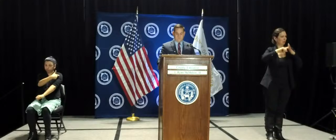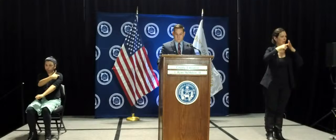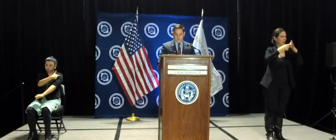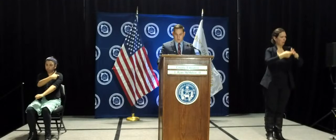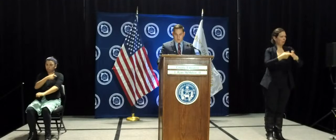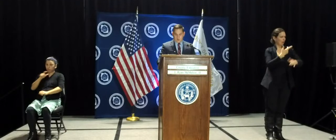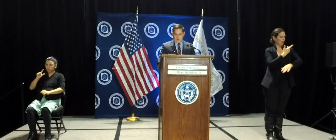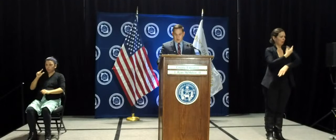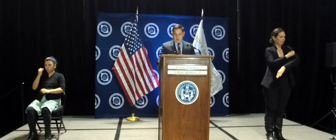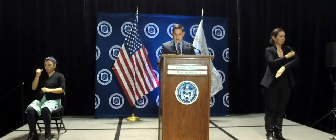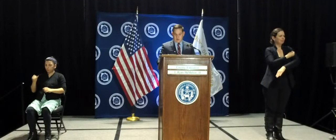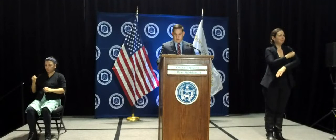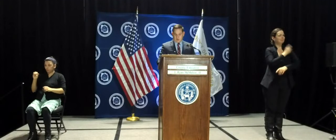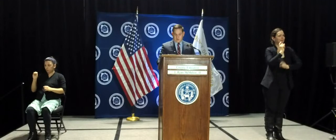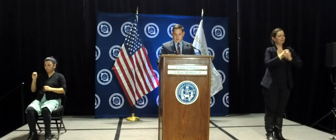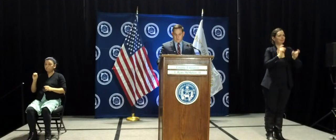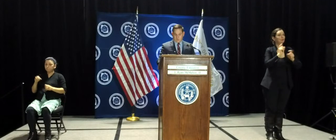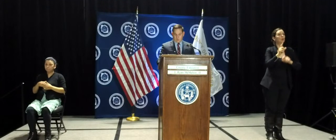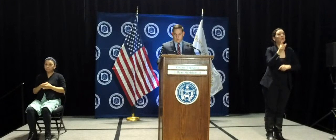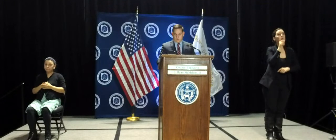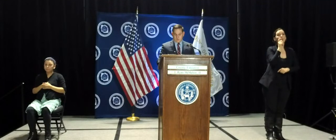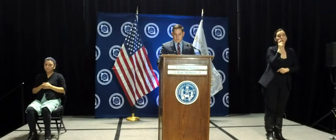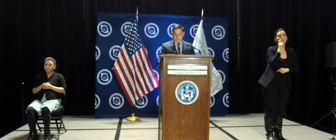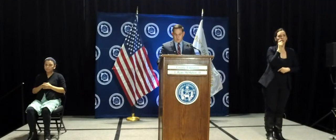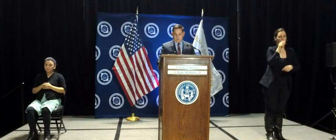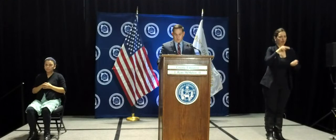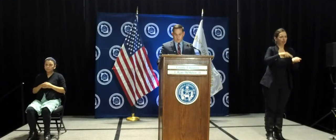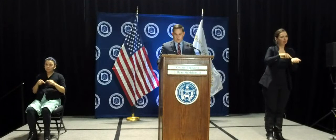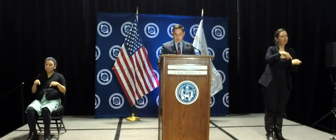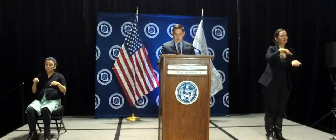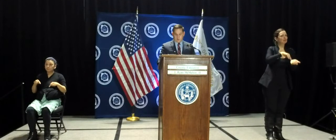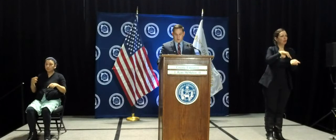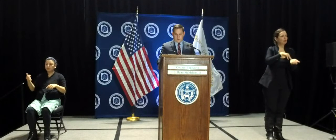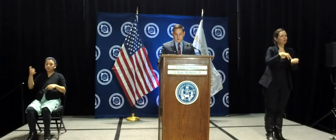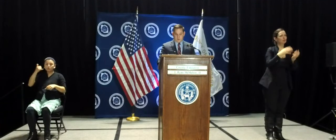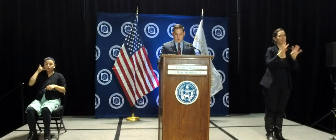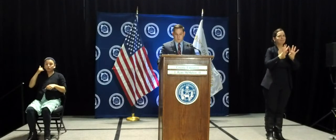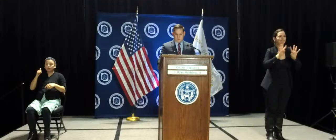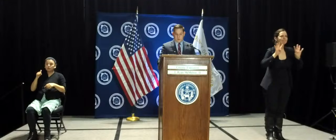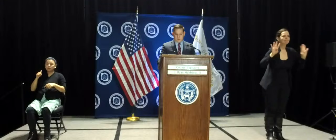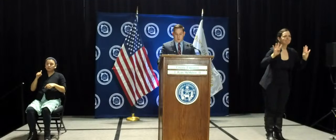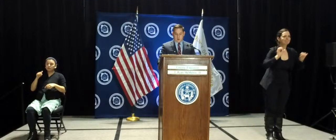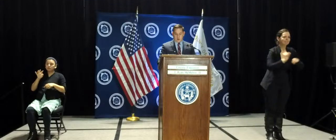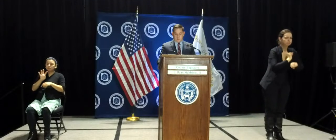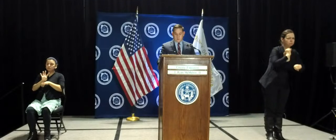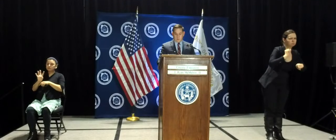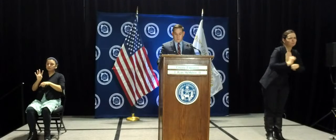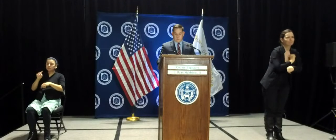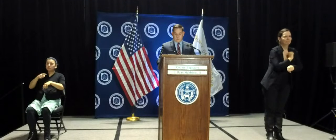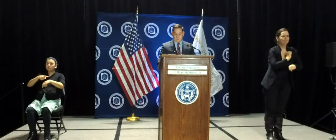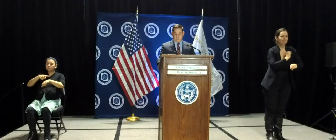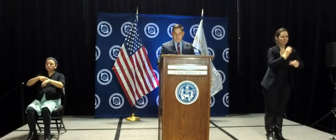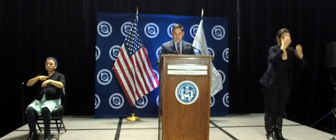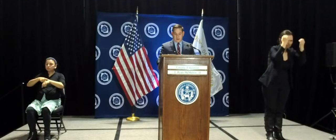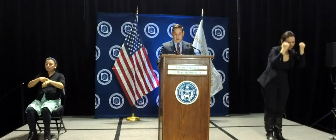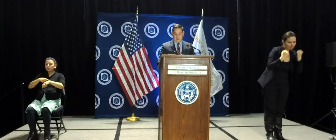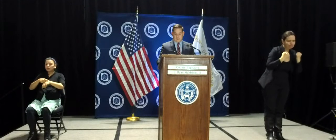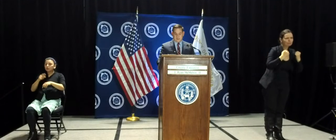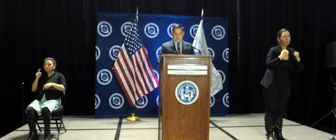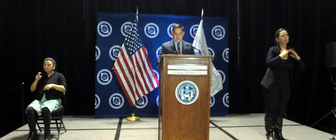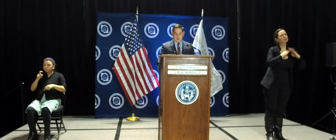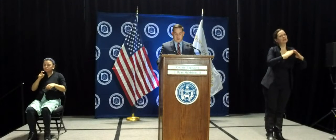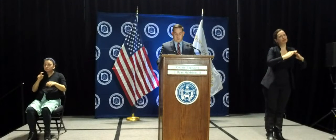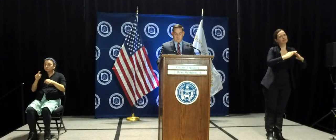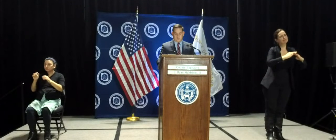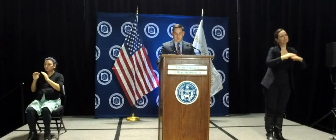County. And I'll have a call today at 4 to go through with our nursing homes their